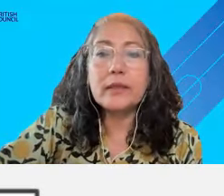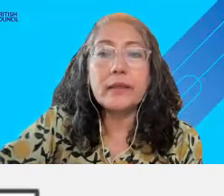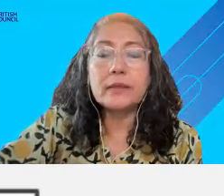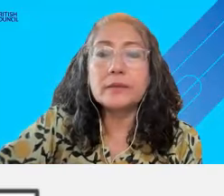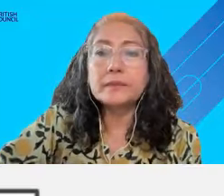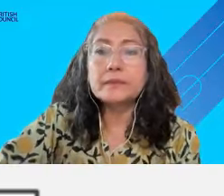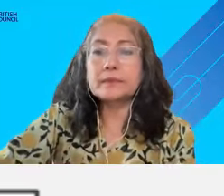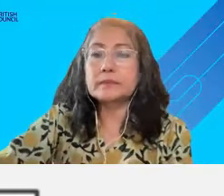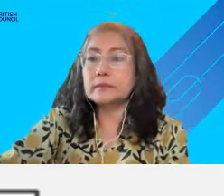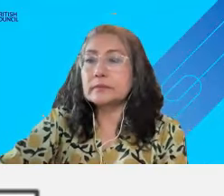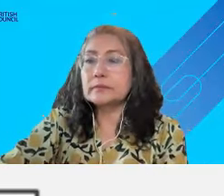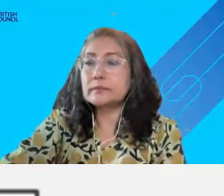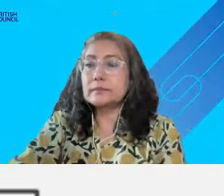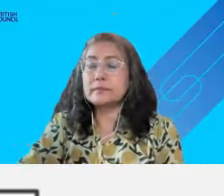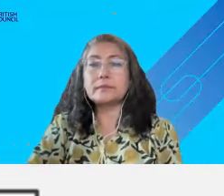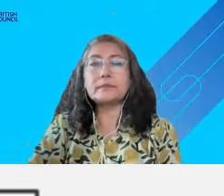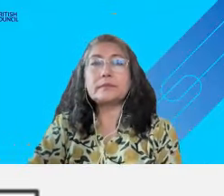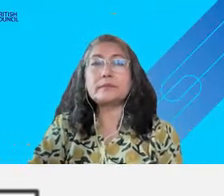Can you see him here?